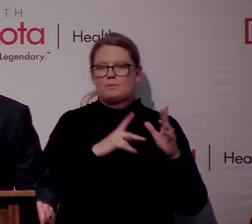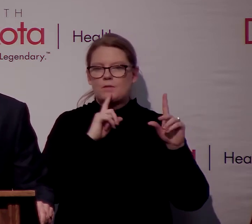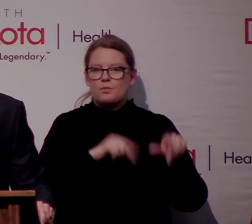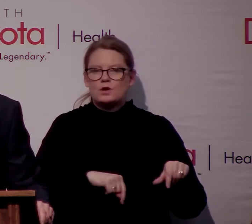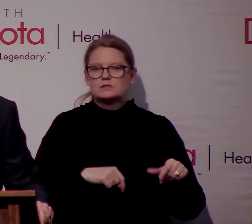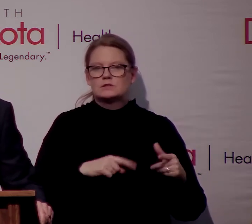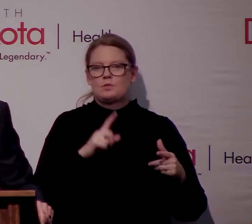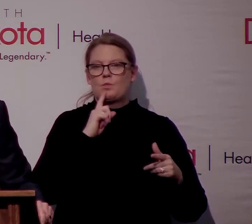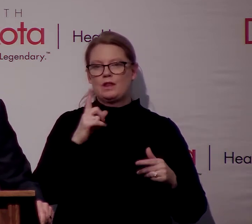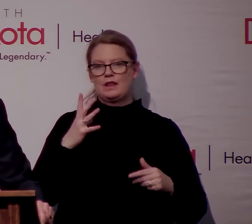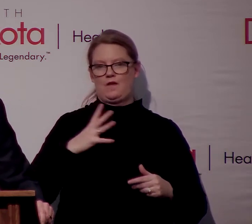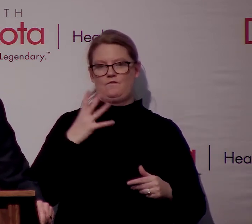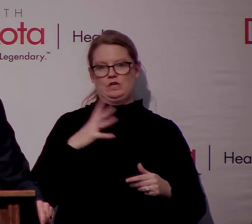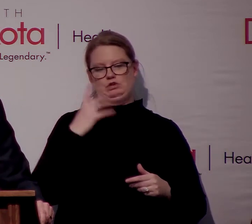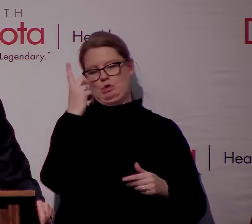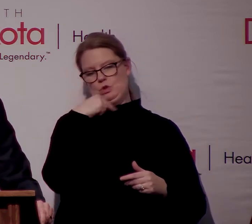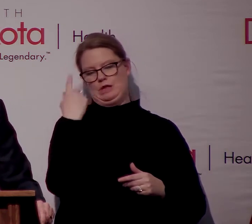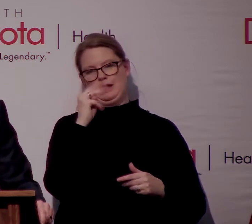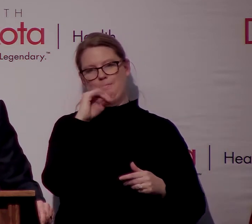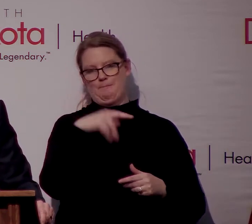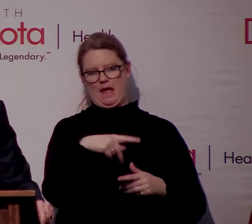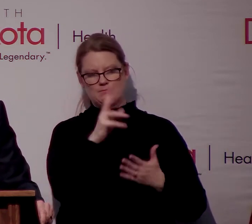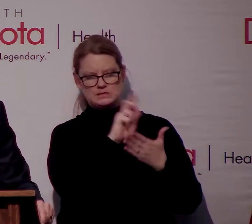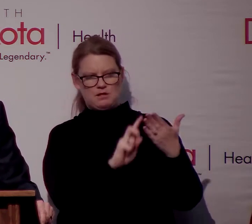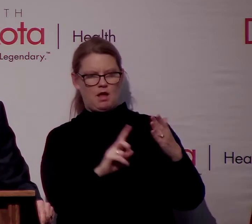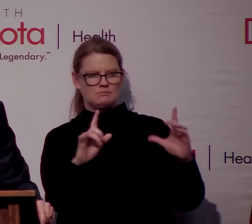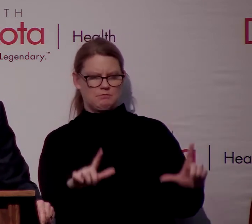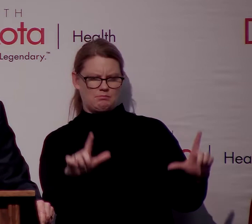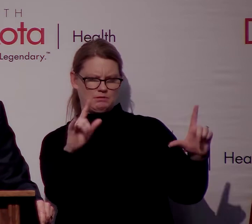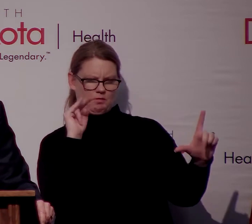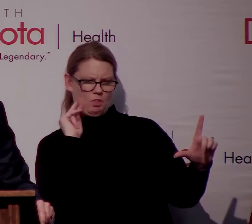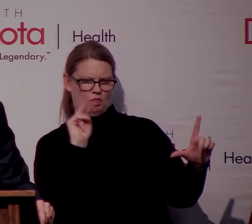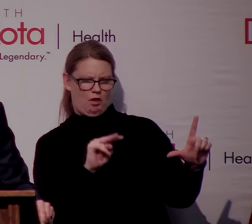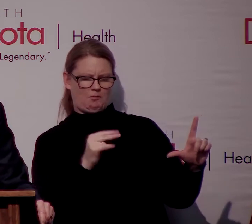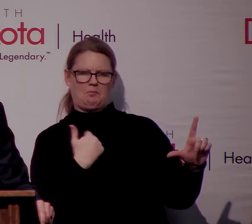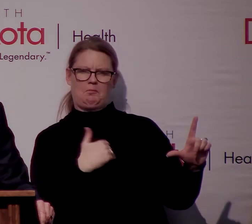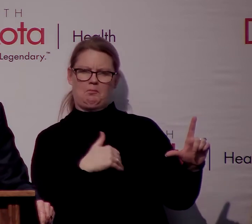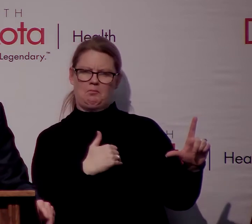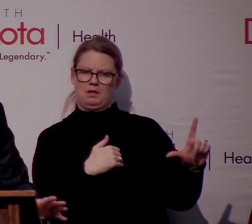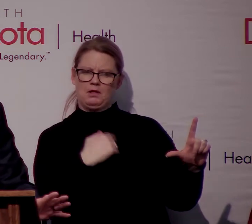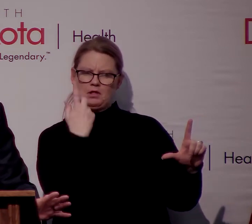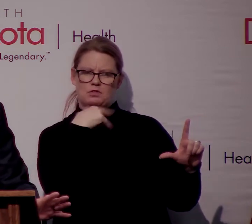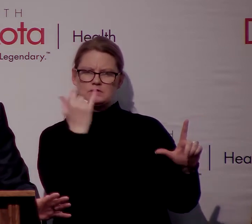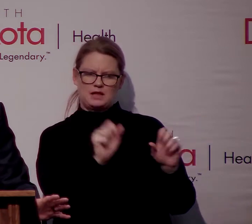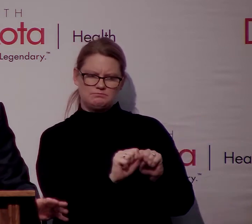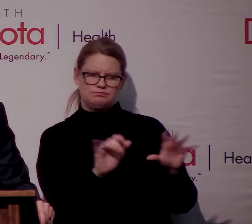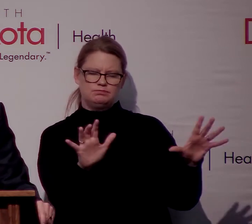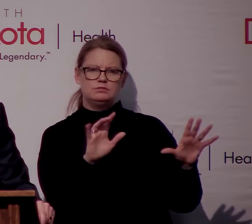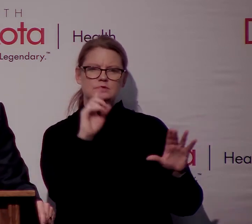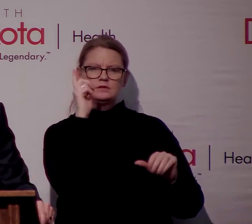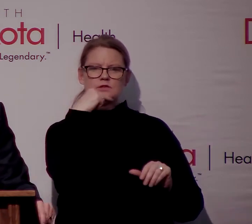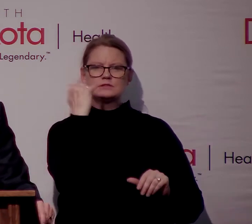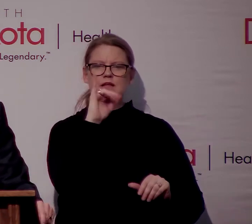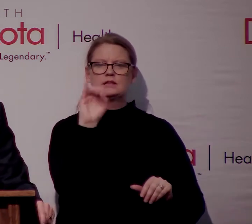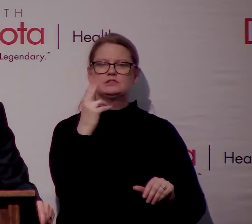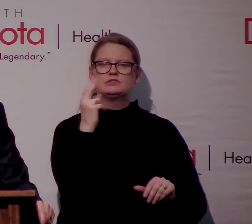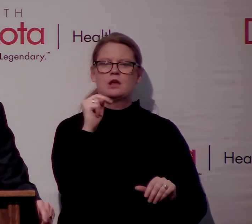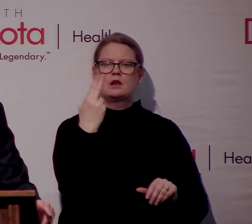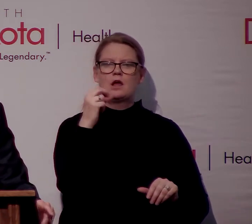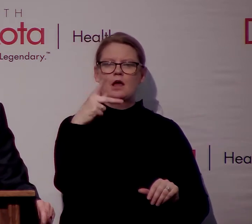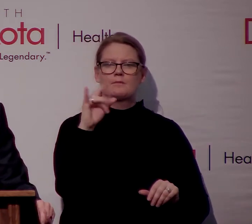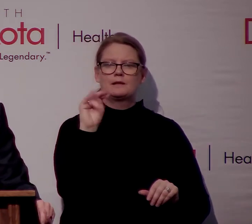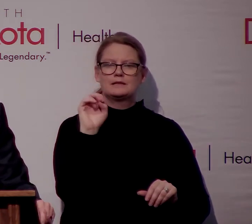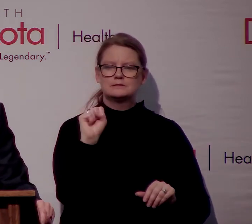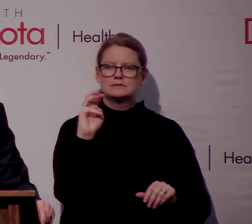very official-looking map design looks like the spread of the coronavirus looks like a Johns Hopkins map was